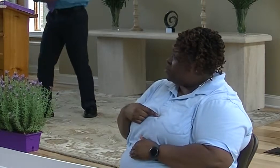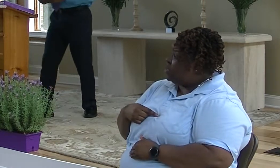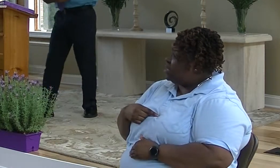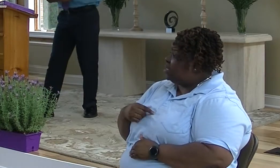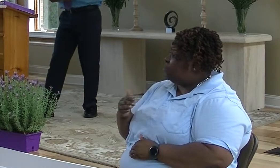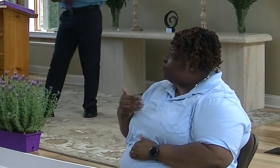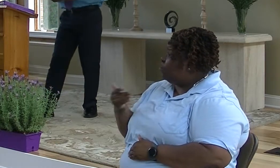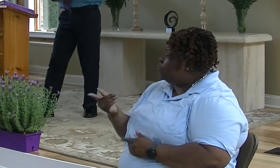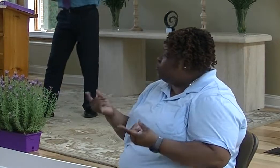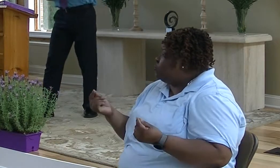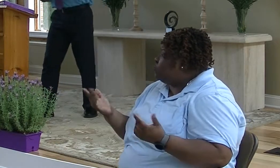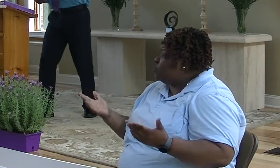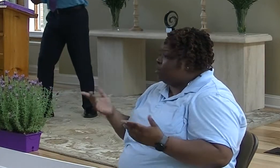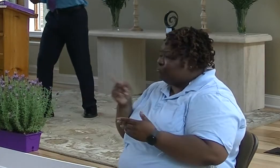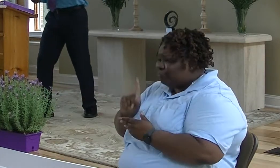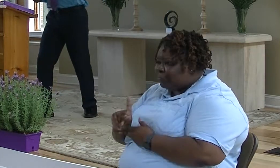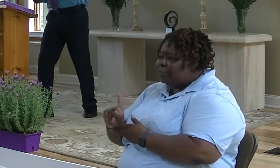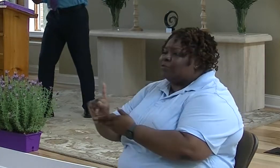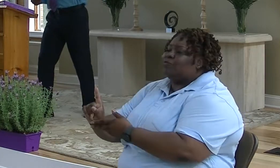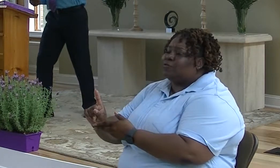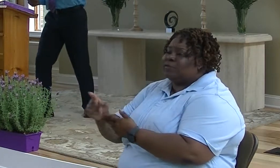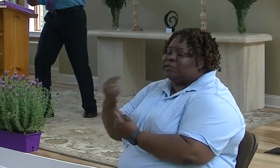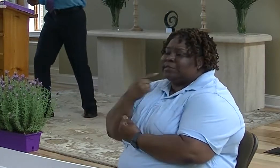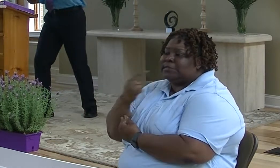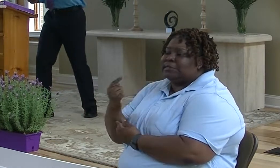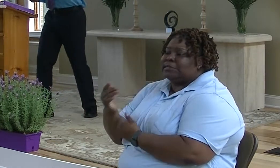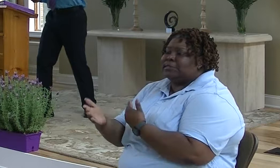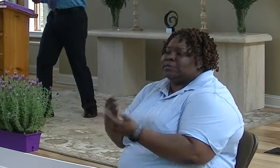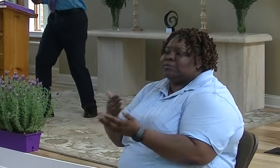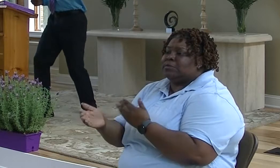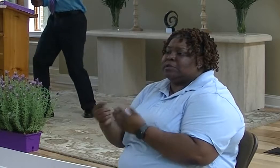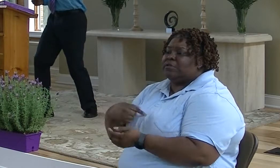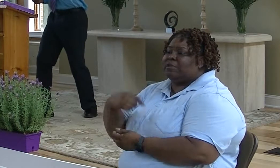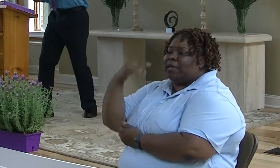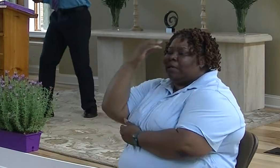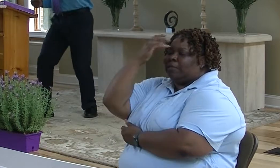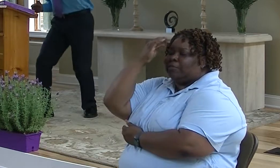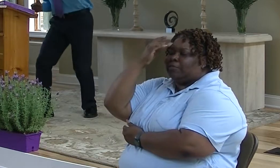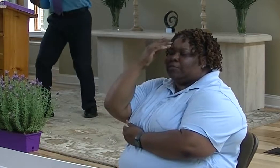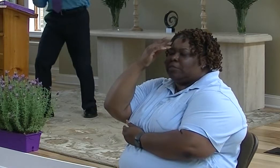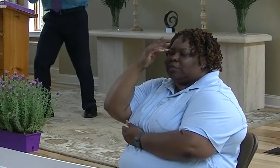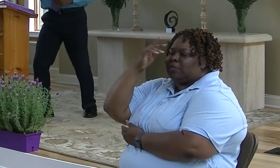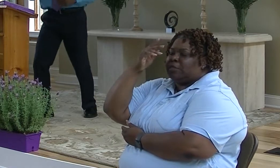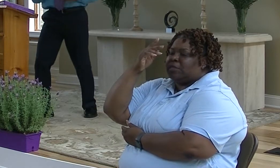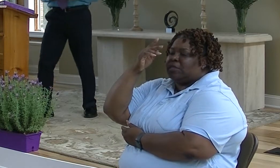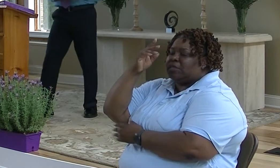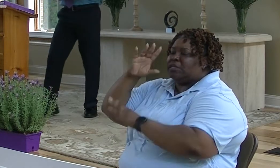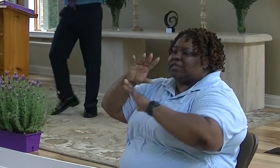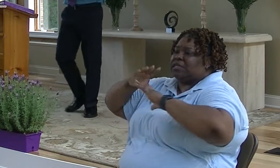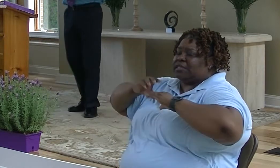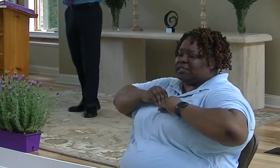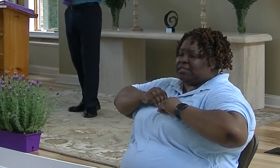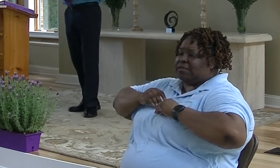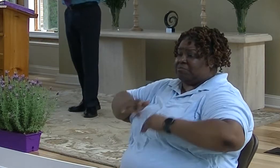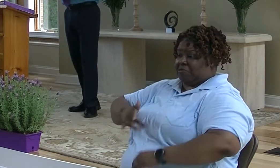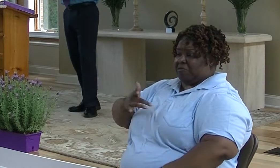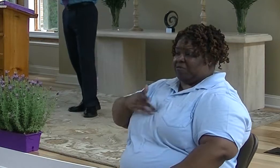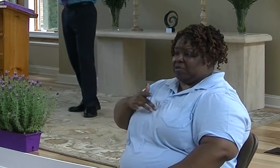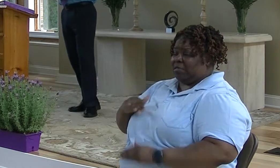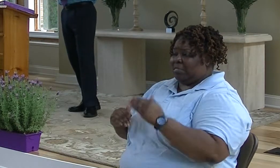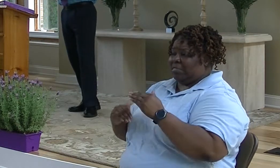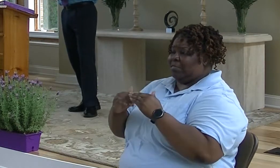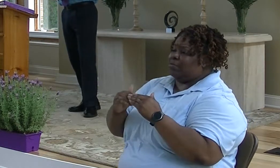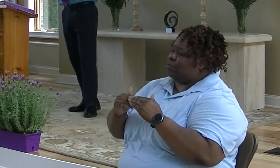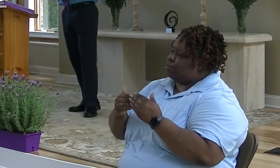forward and say that whatever I think, perceive, feel is limiting me?